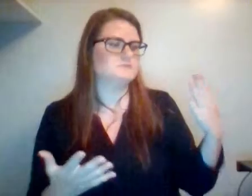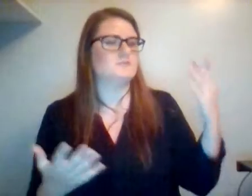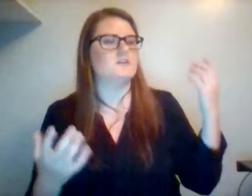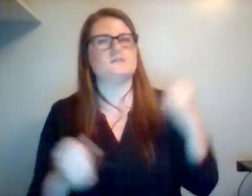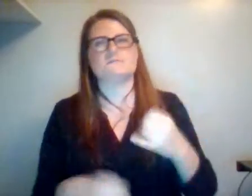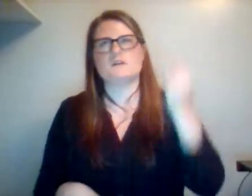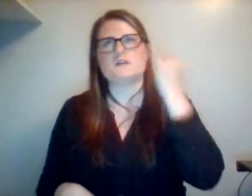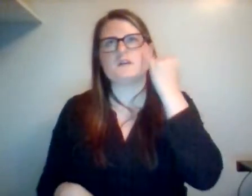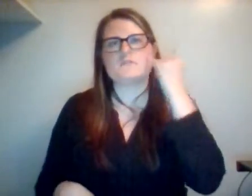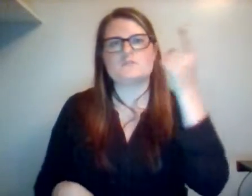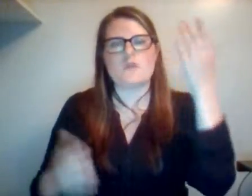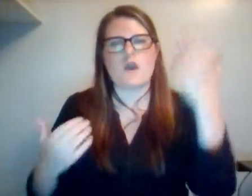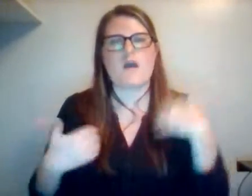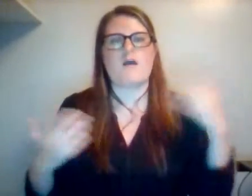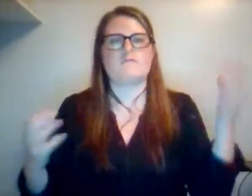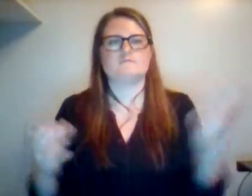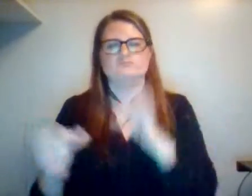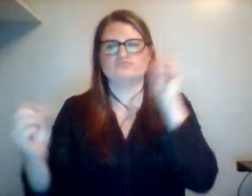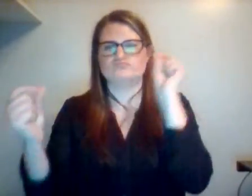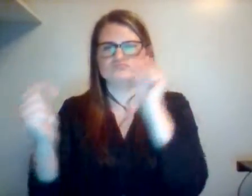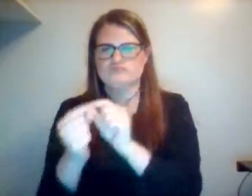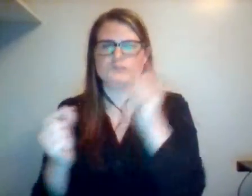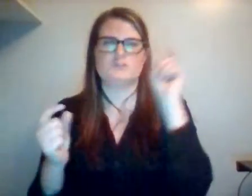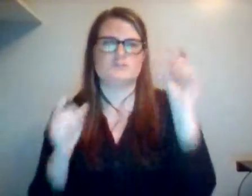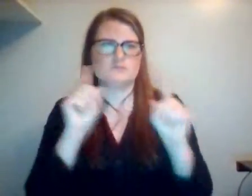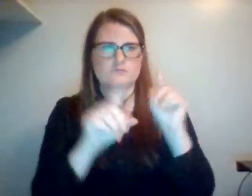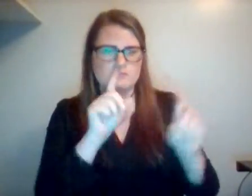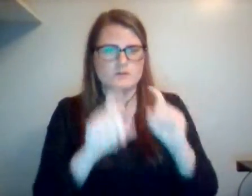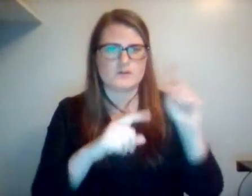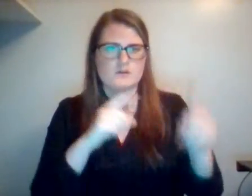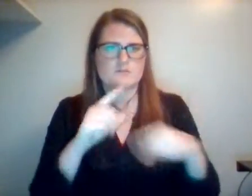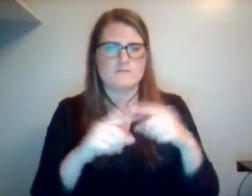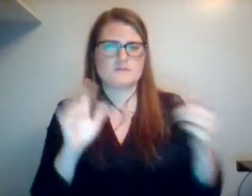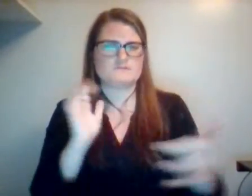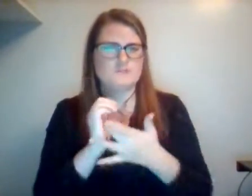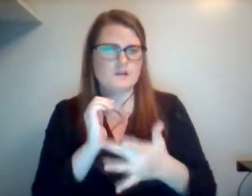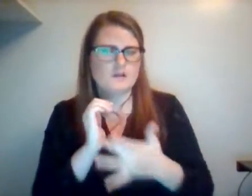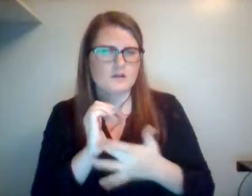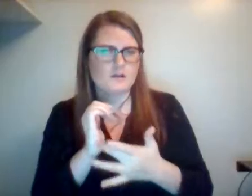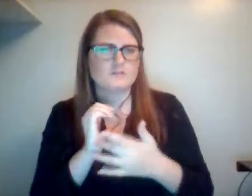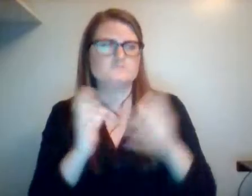habits in your life, we would love to get those questions from you. Send them to us via email at